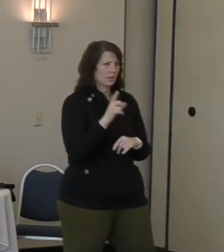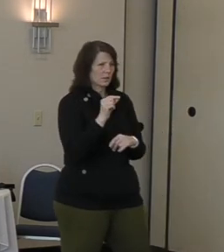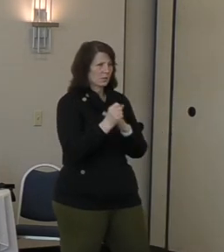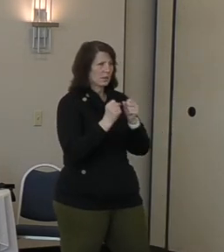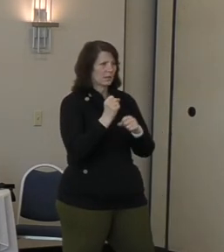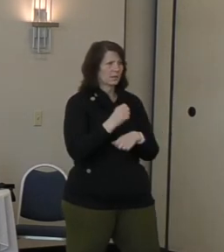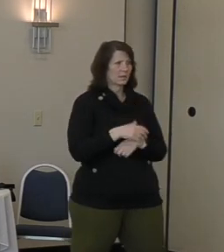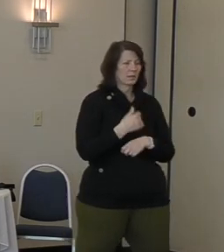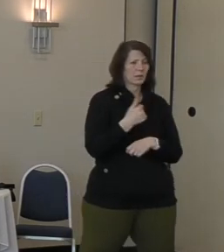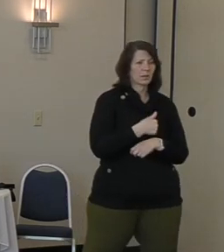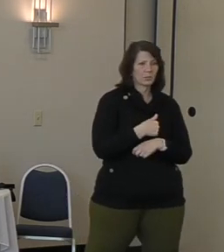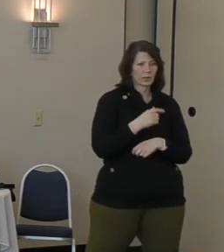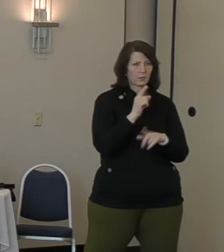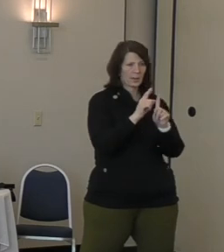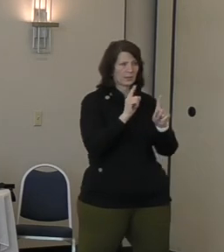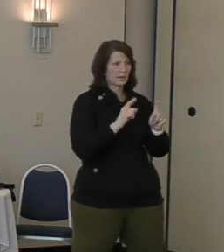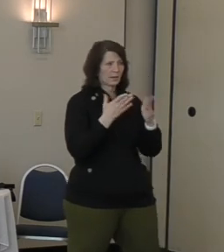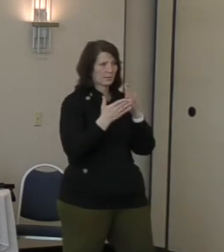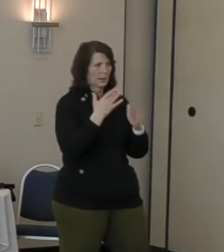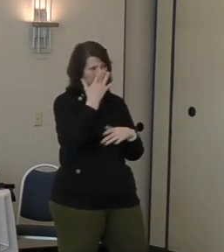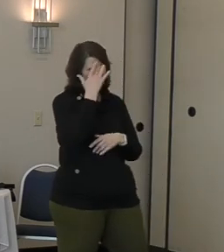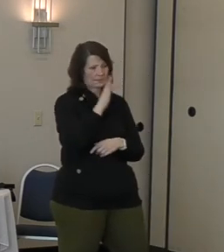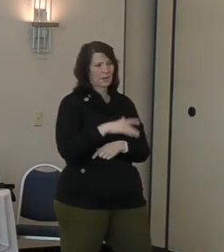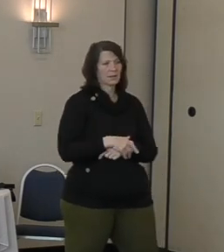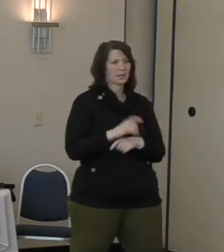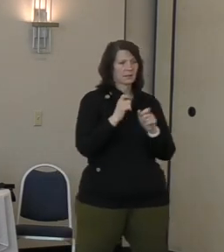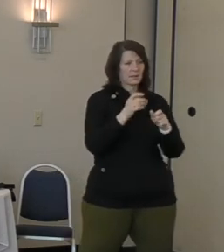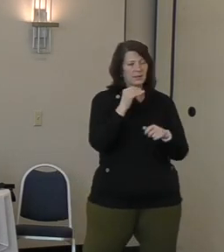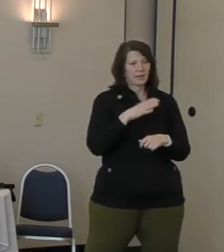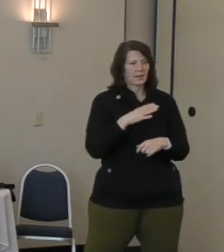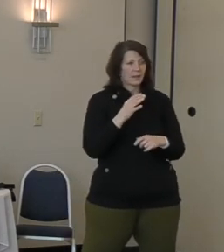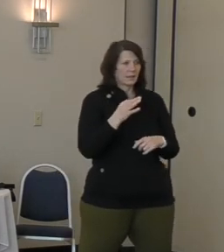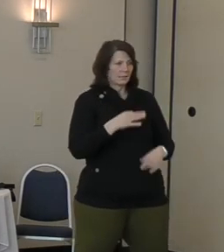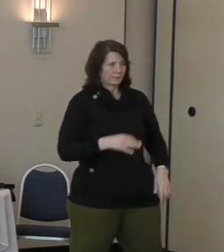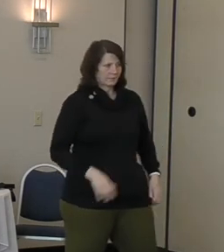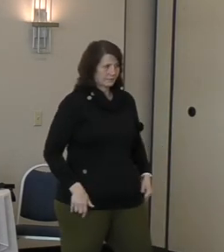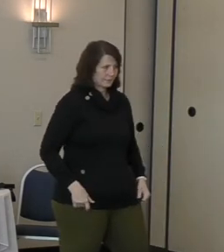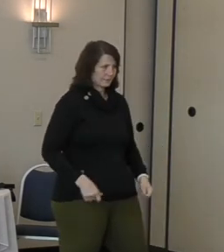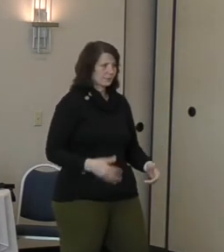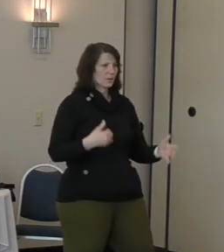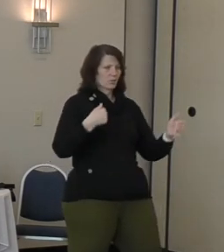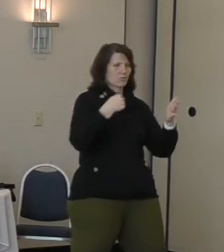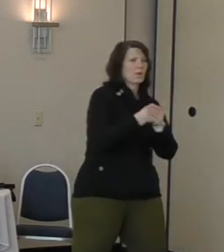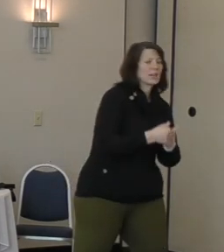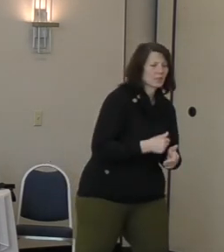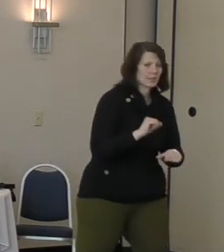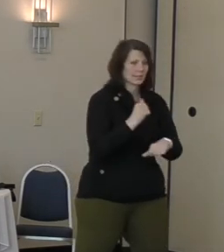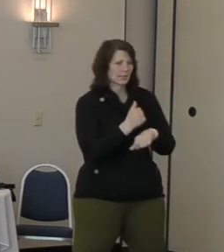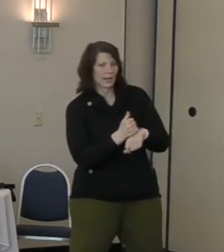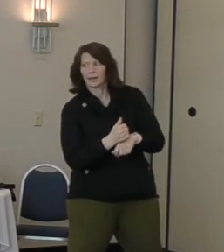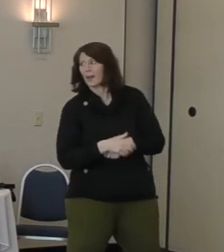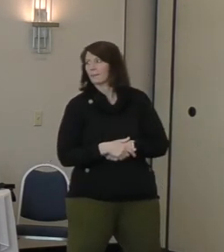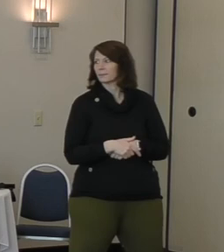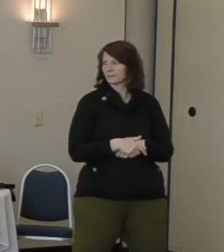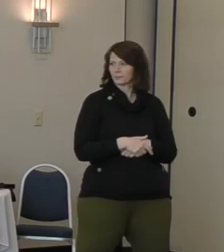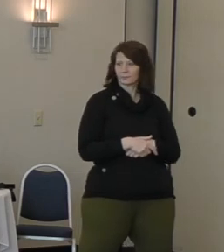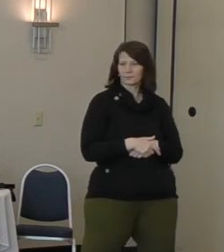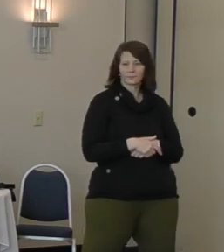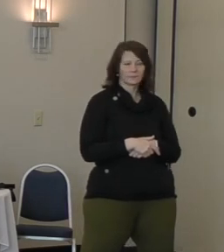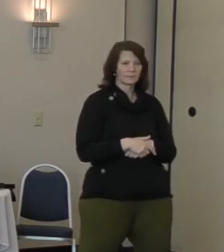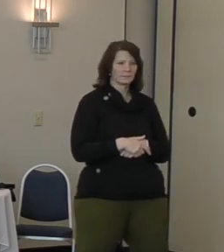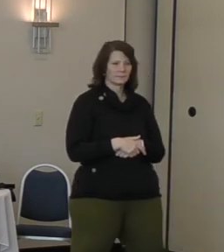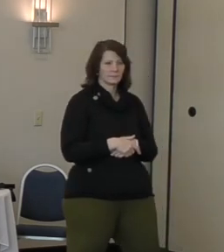out. We're gonna run a stack, but we're probably gonna be smart about it. Give it to the guy up front, crash it in, set it up, build a wall, get it from